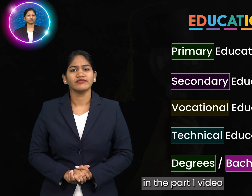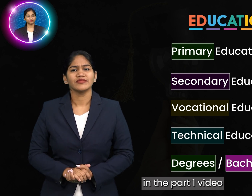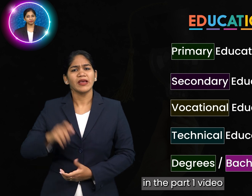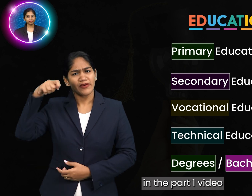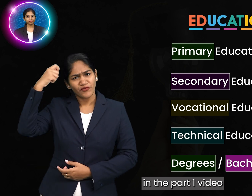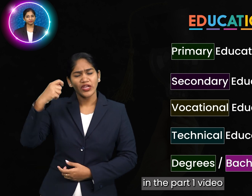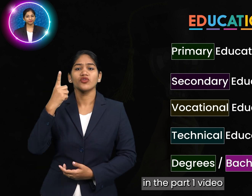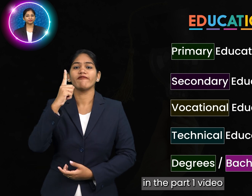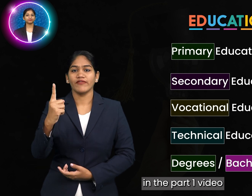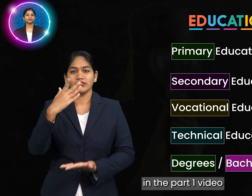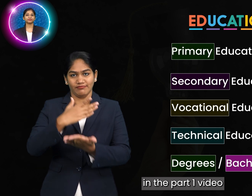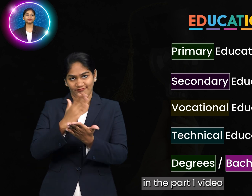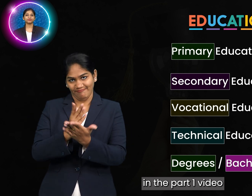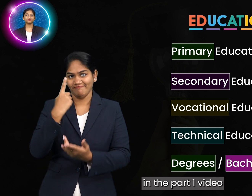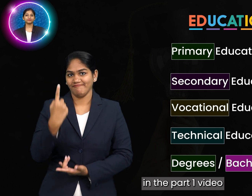video,